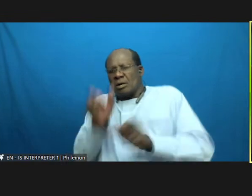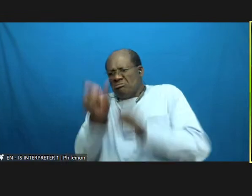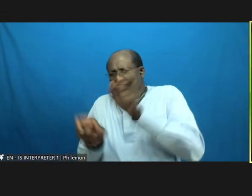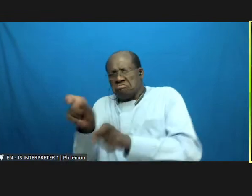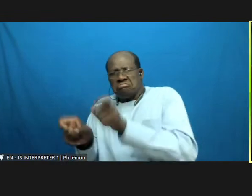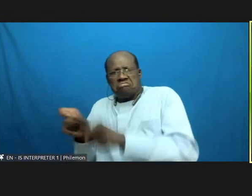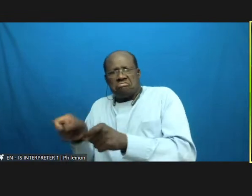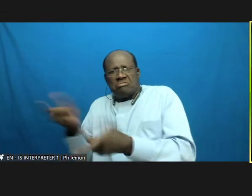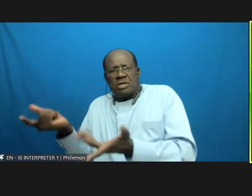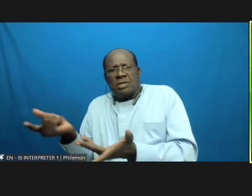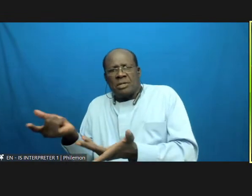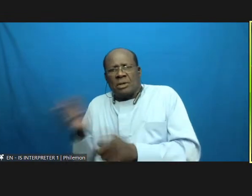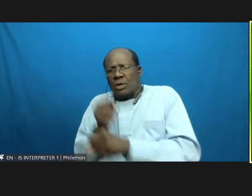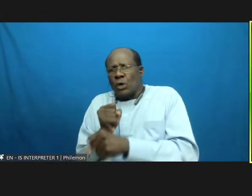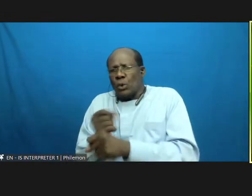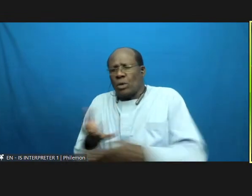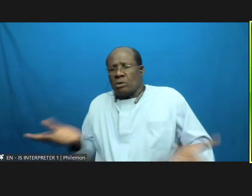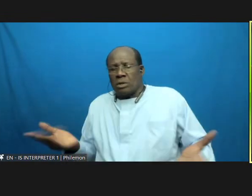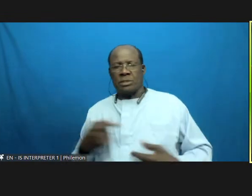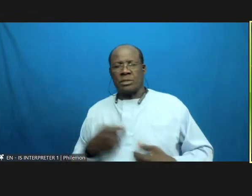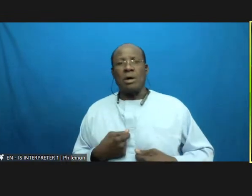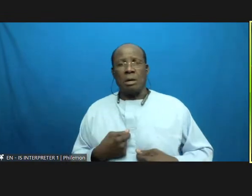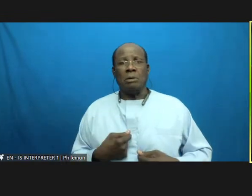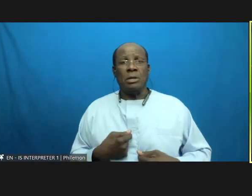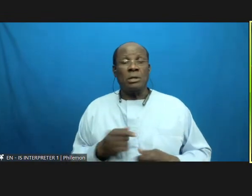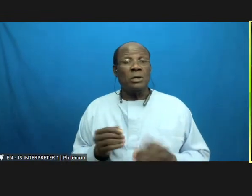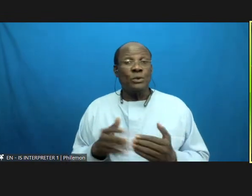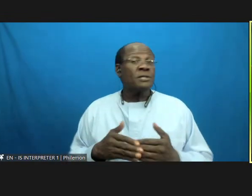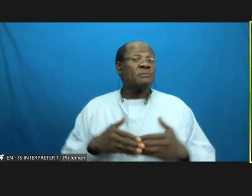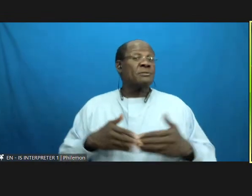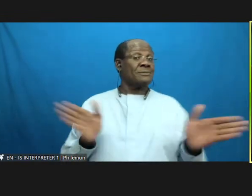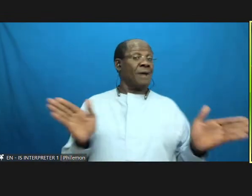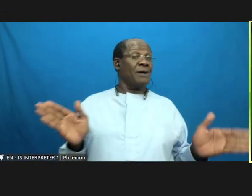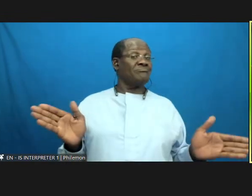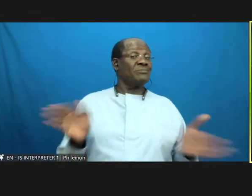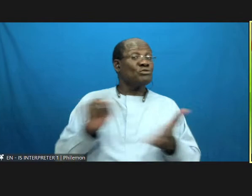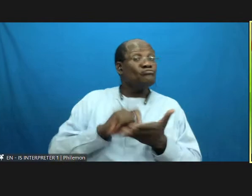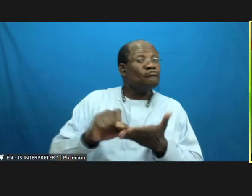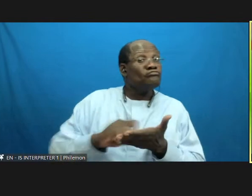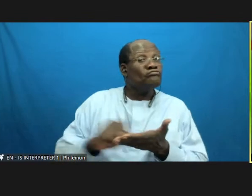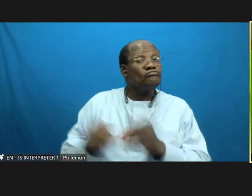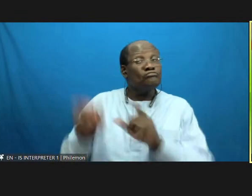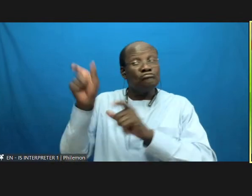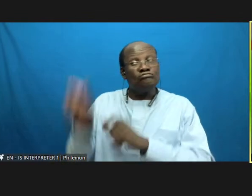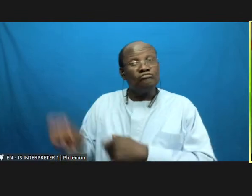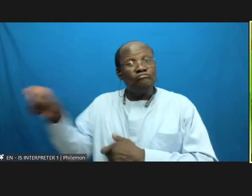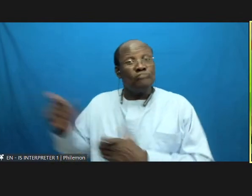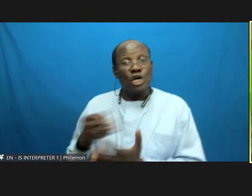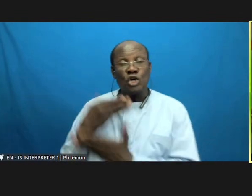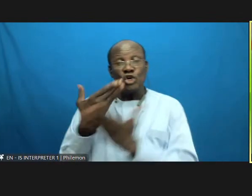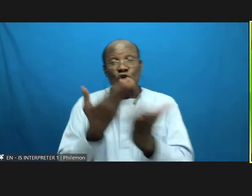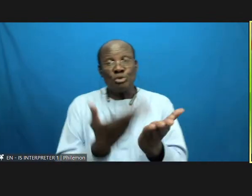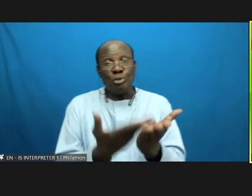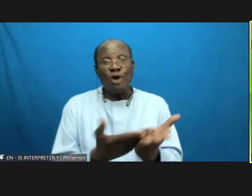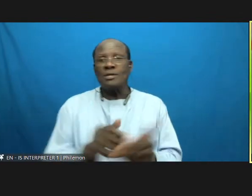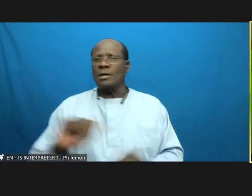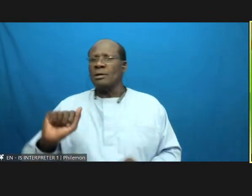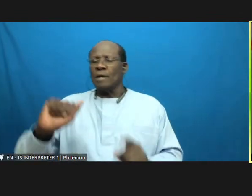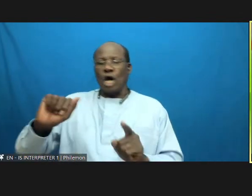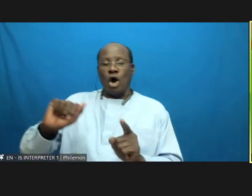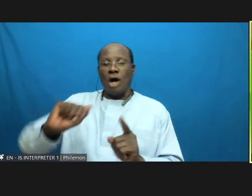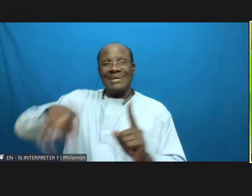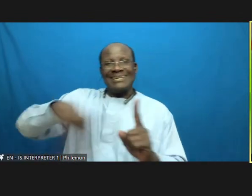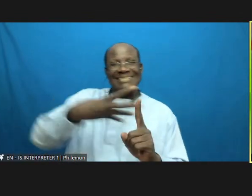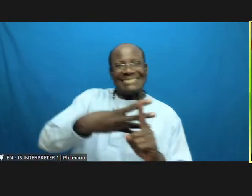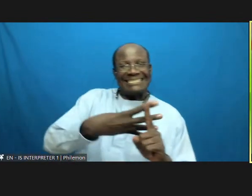To save time, we started with the reports, and if the rapporteurs for SDG 6 and 11